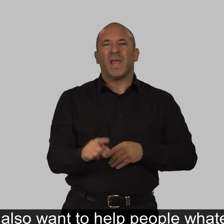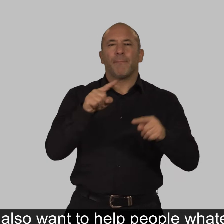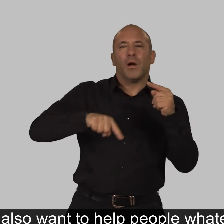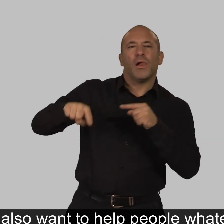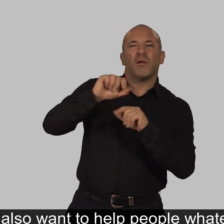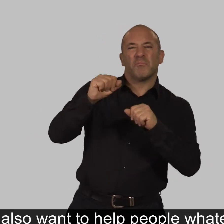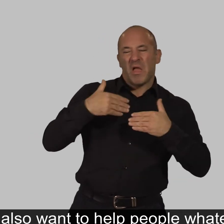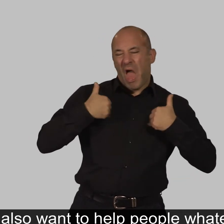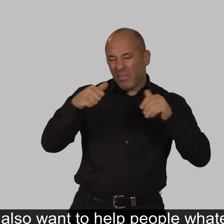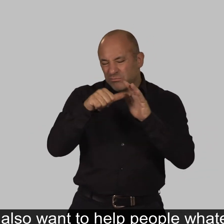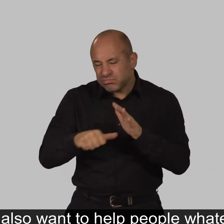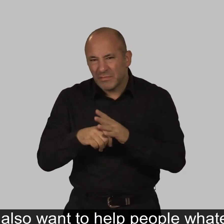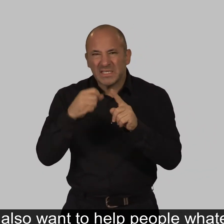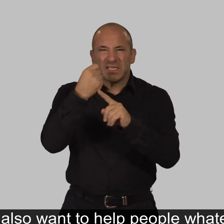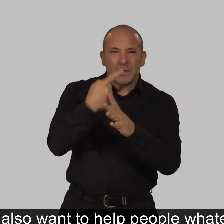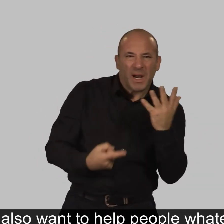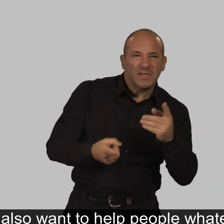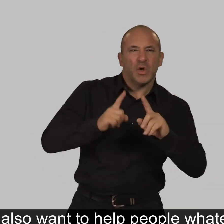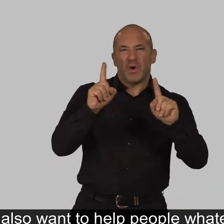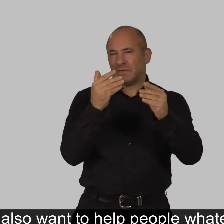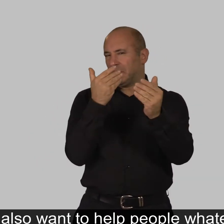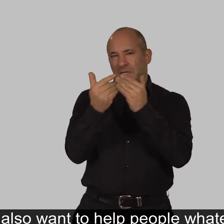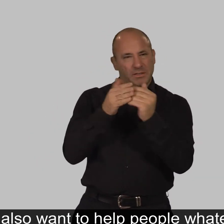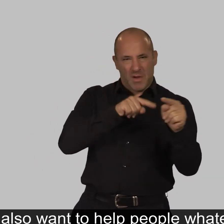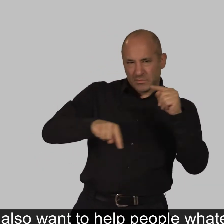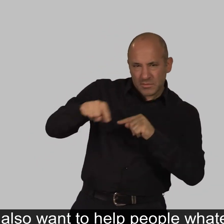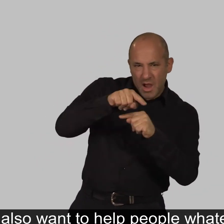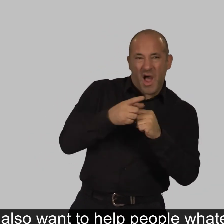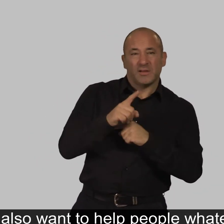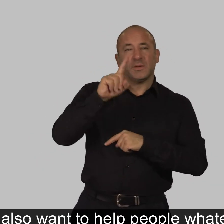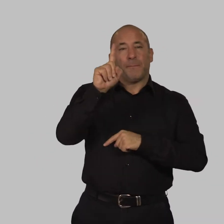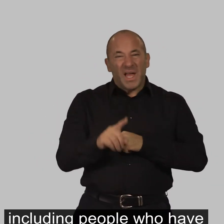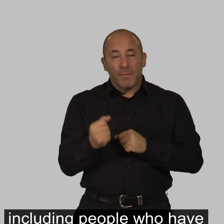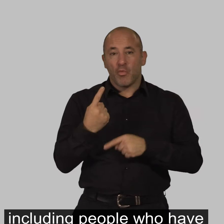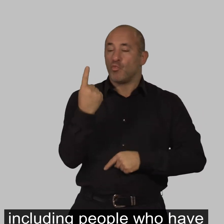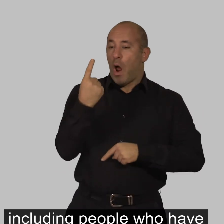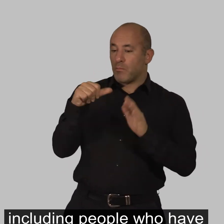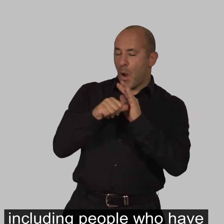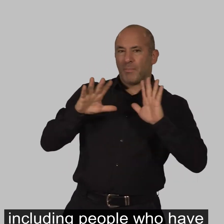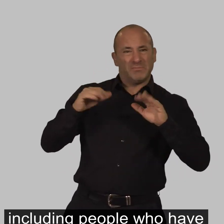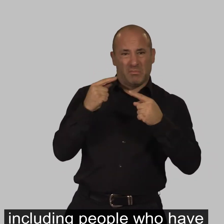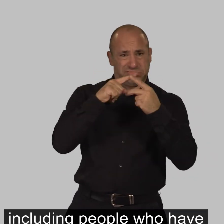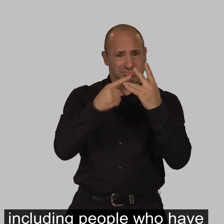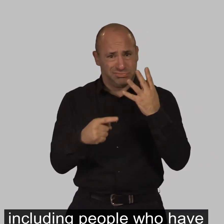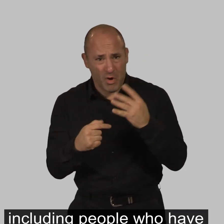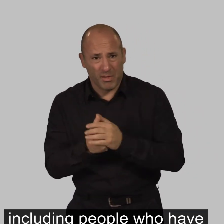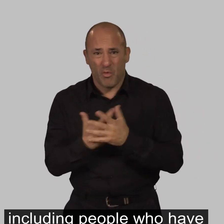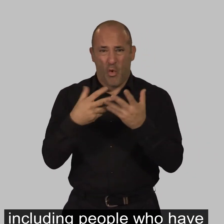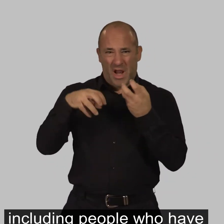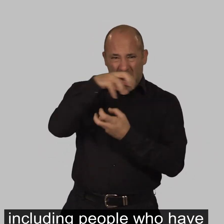We also want to help people, whatever their health conditions or disability, including people who have